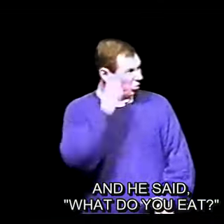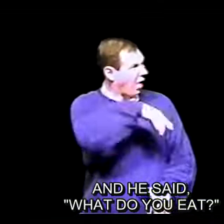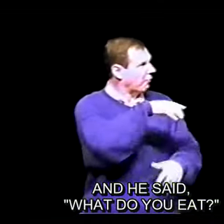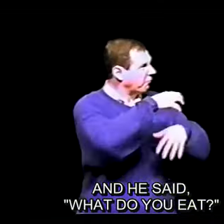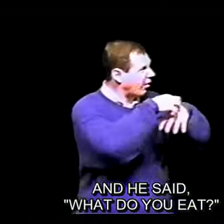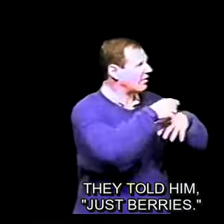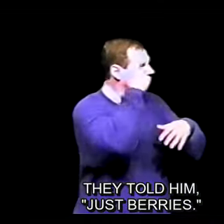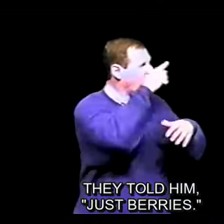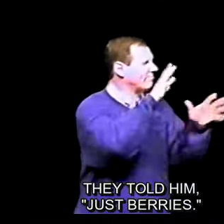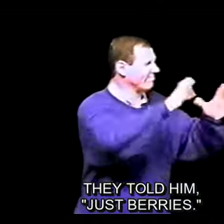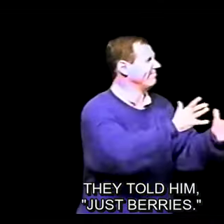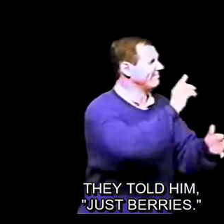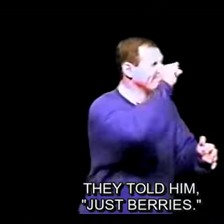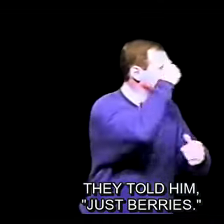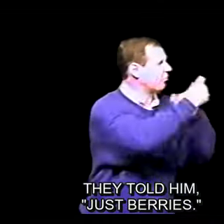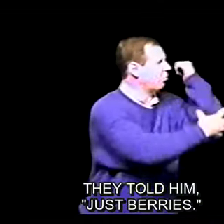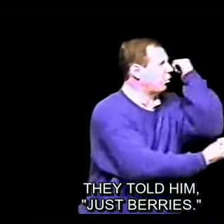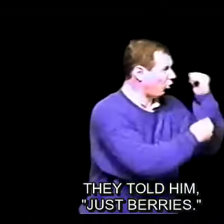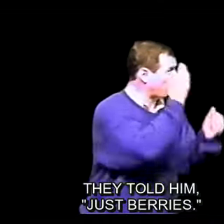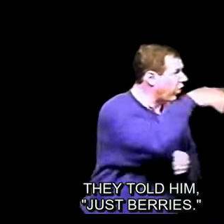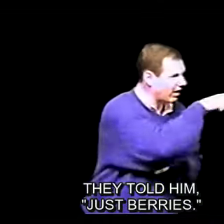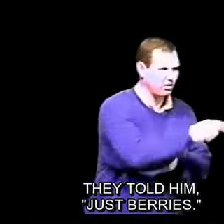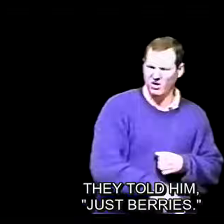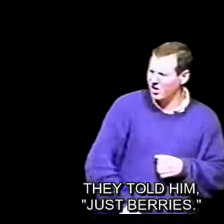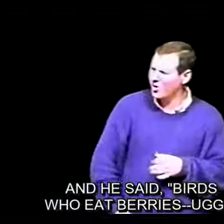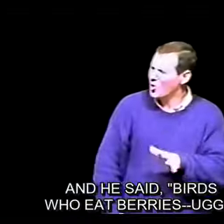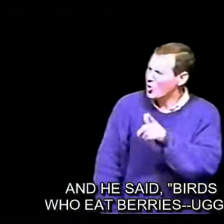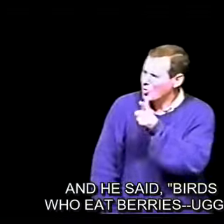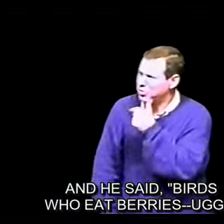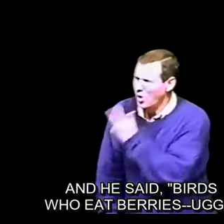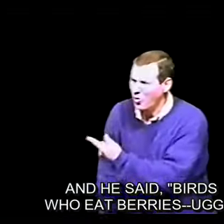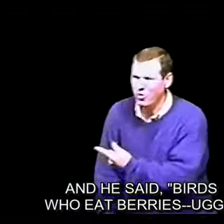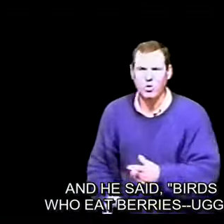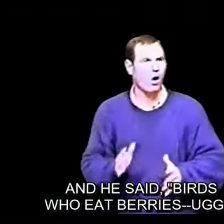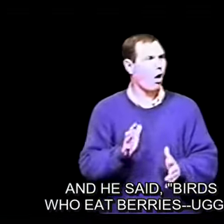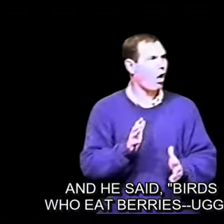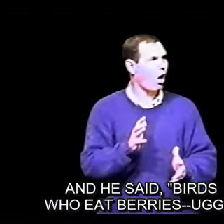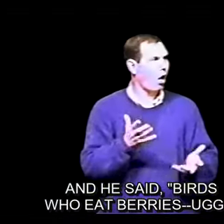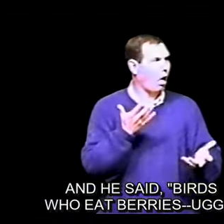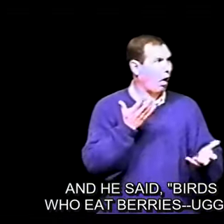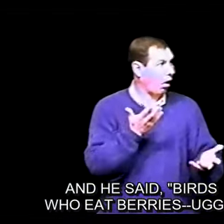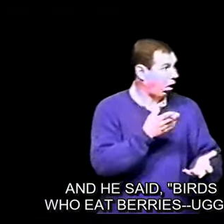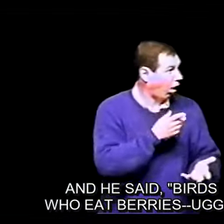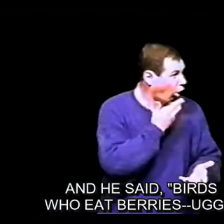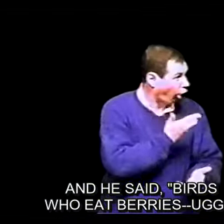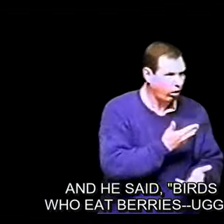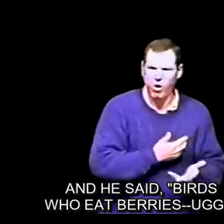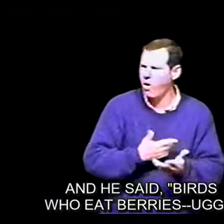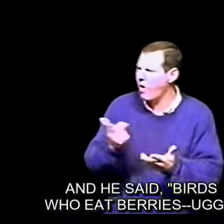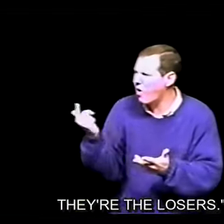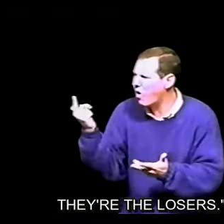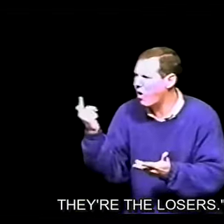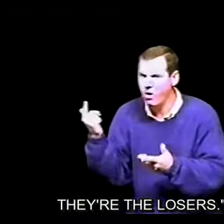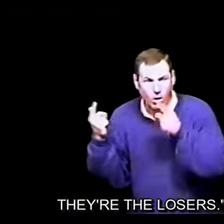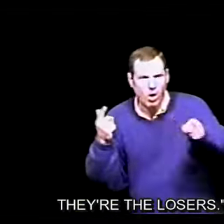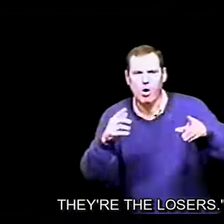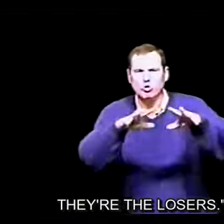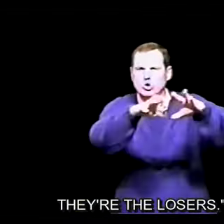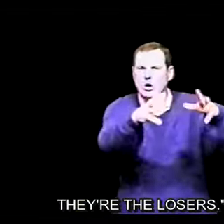They told him just berries. And he said, birds who eat berries, ugh, they're the losers. They said,